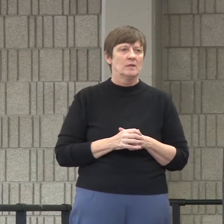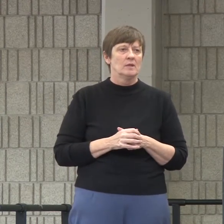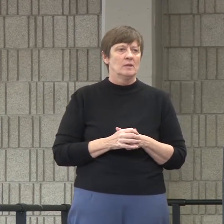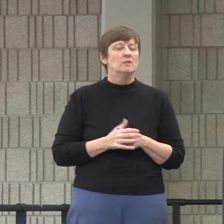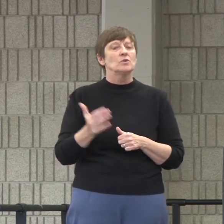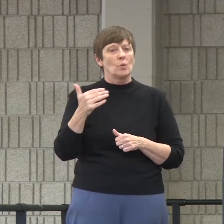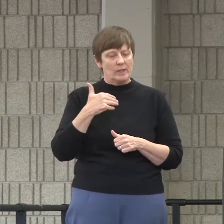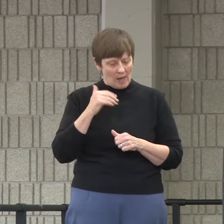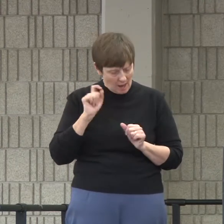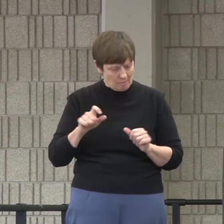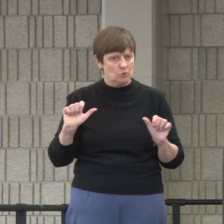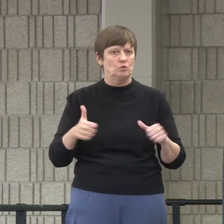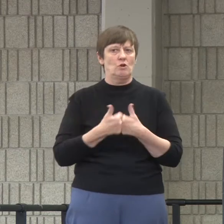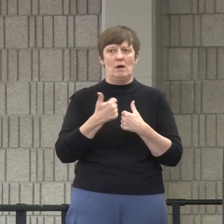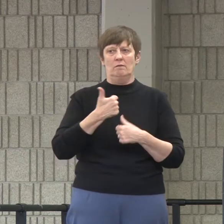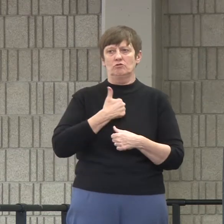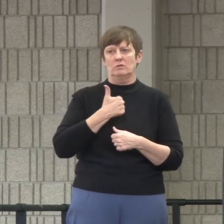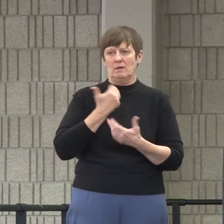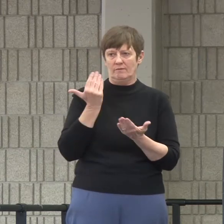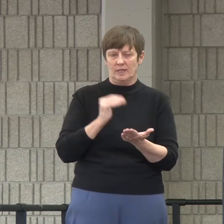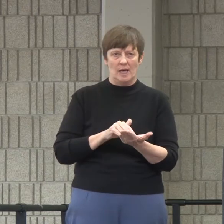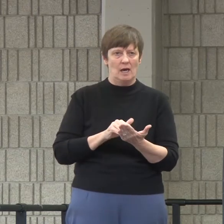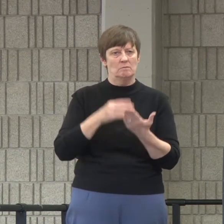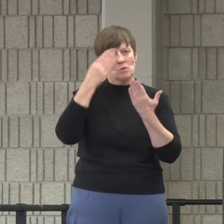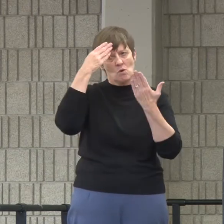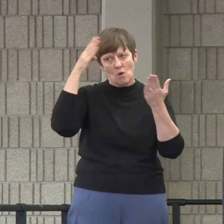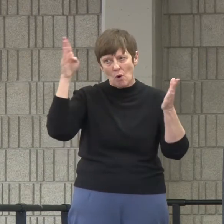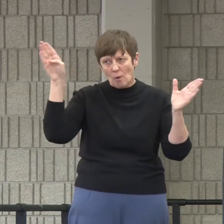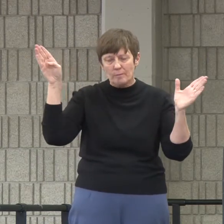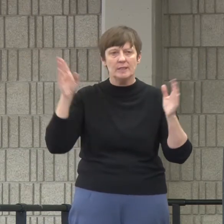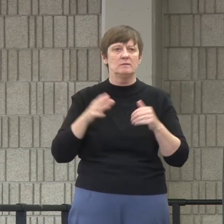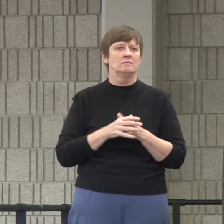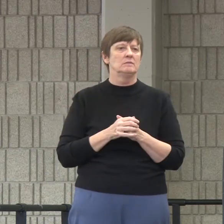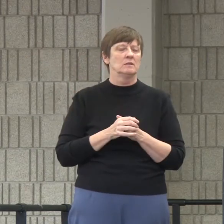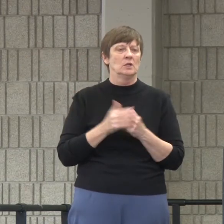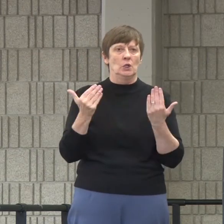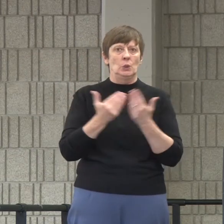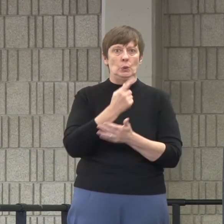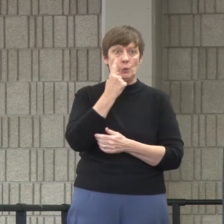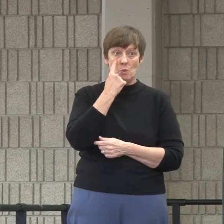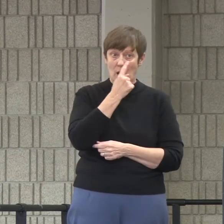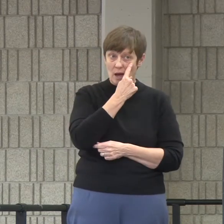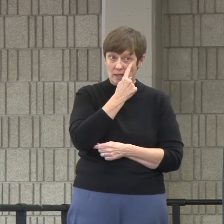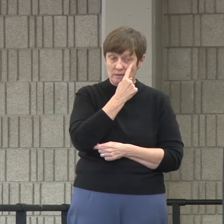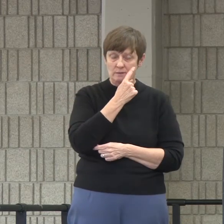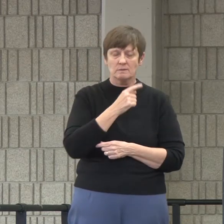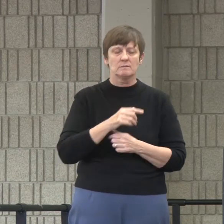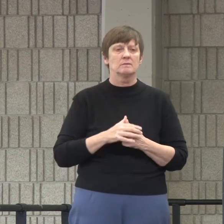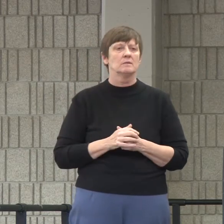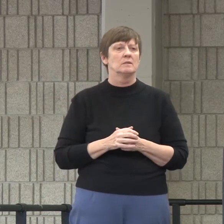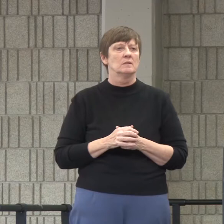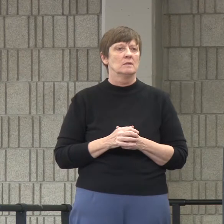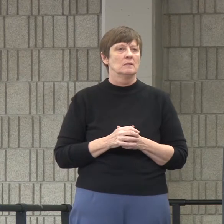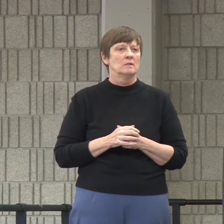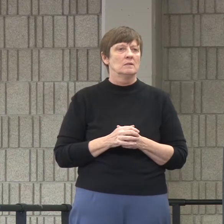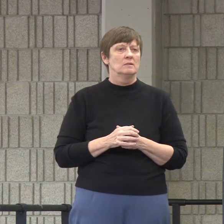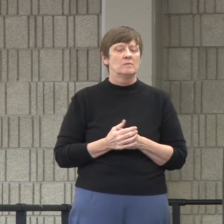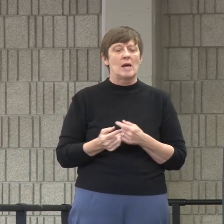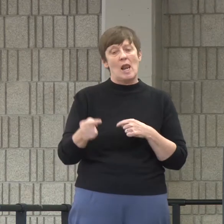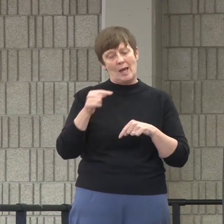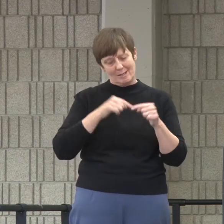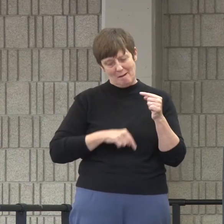have to challenge ourselves again to be open to seeing with new eyes. And I come back to